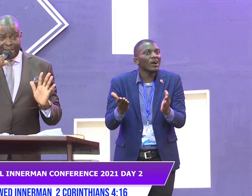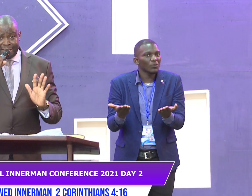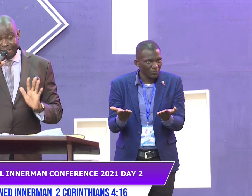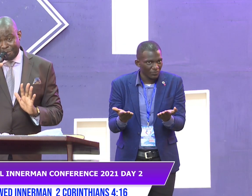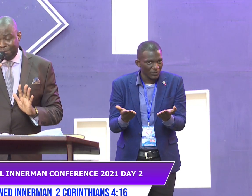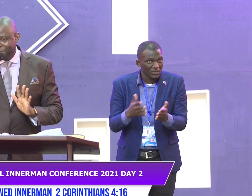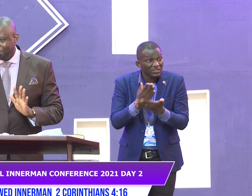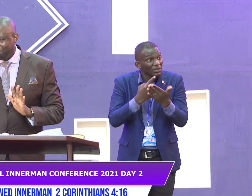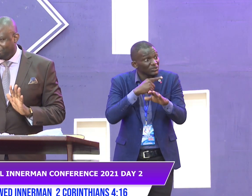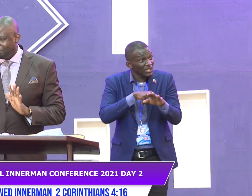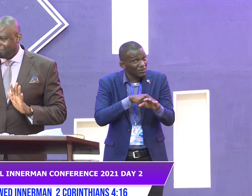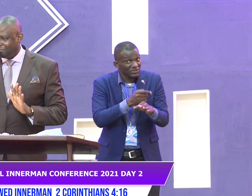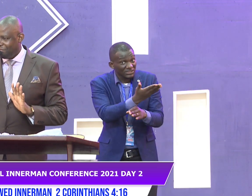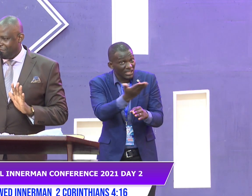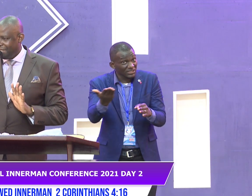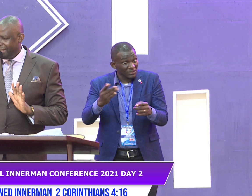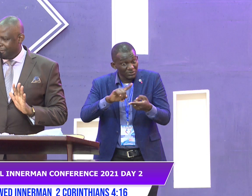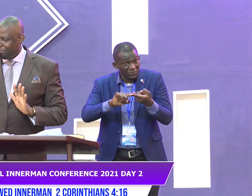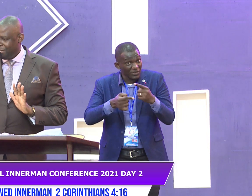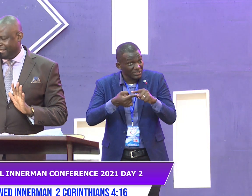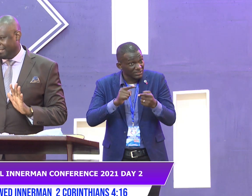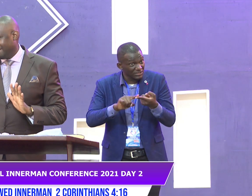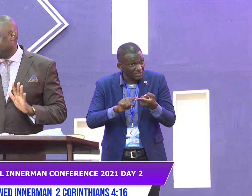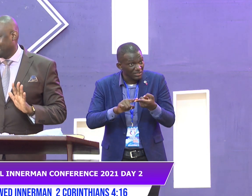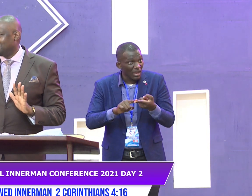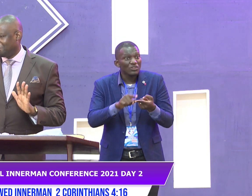times they are friends